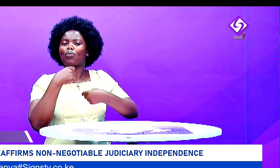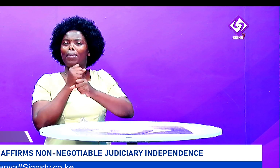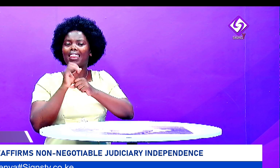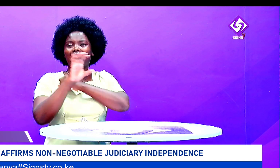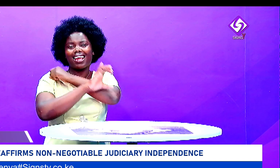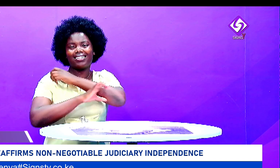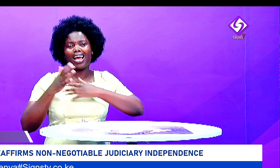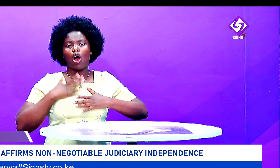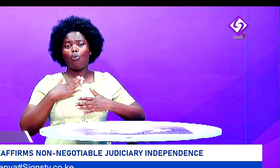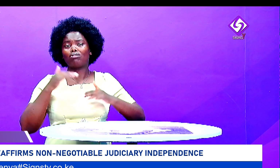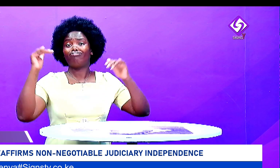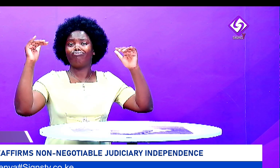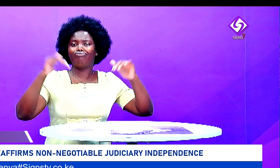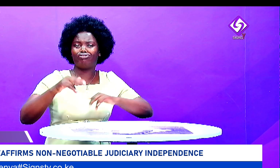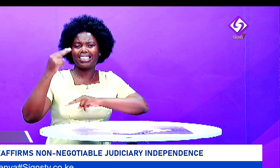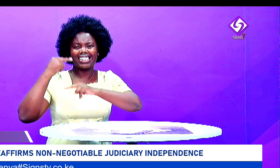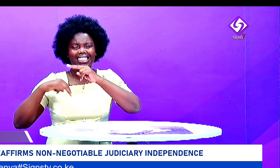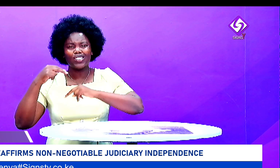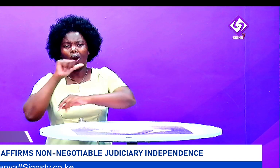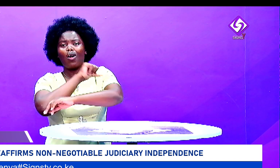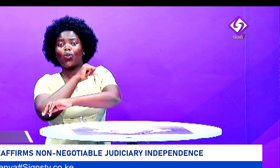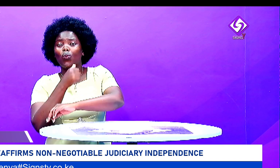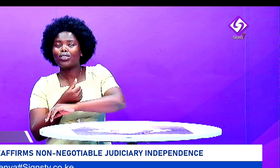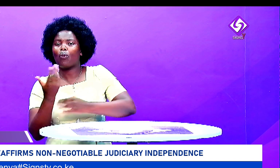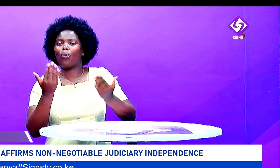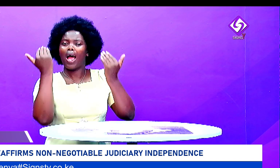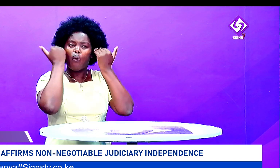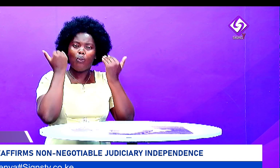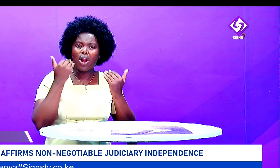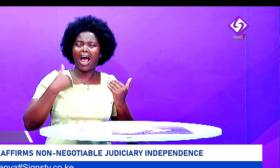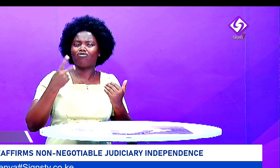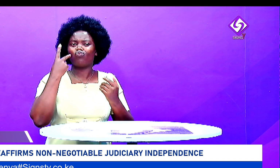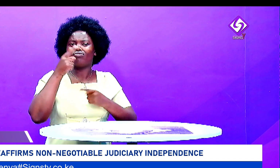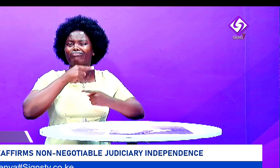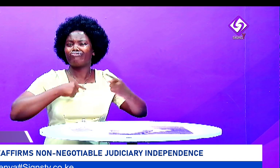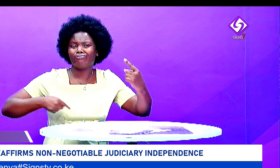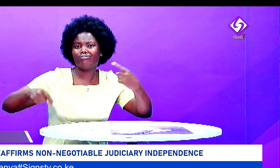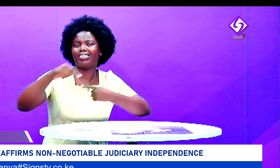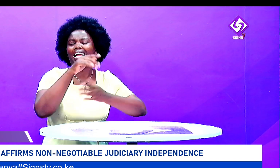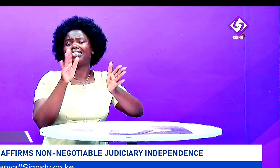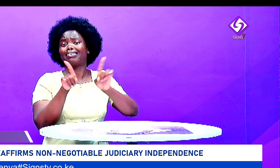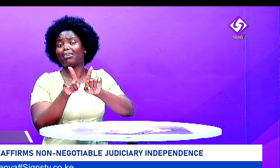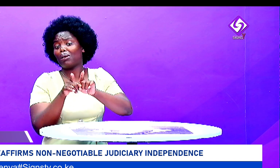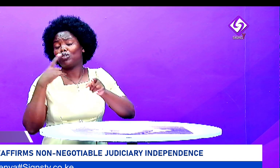Koome cautioned that such hostile rhetoric is reminiscent of a dark chapter in the country's